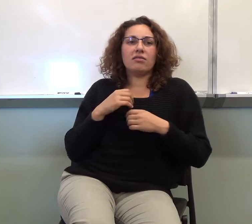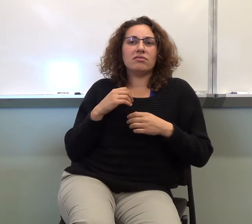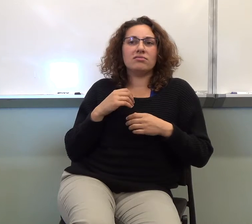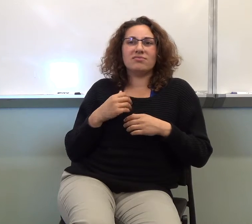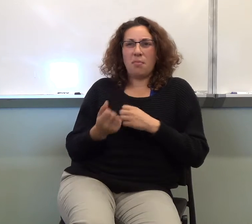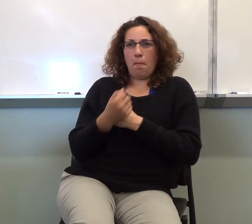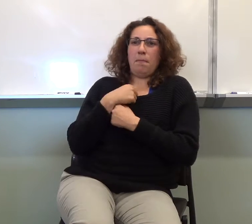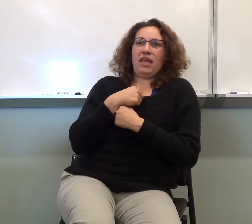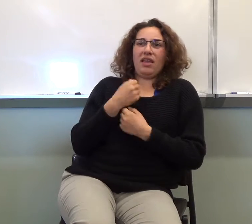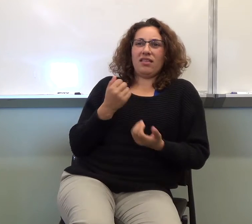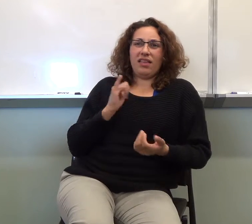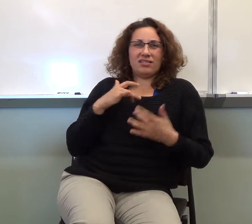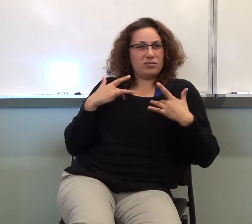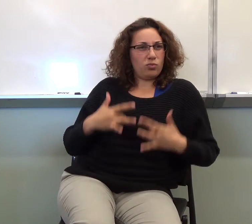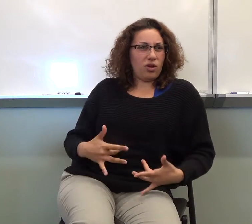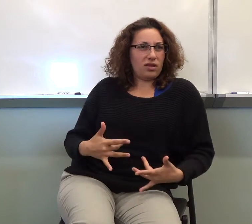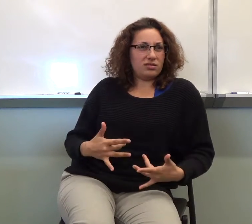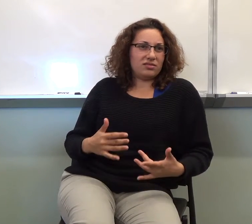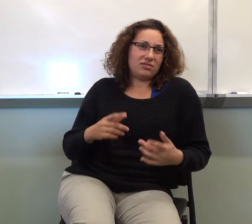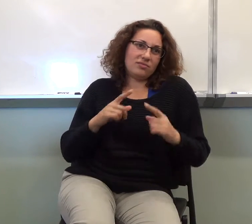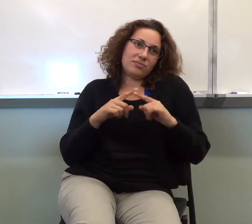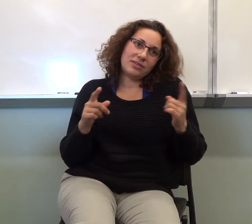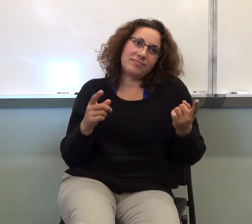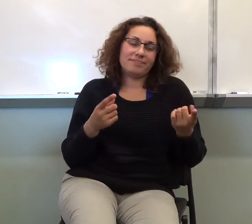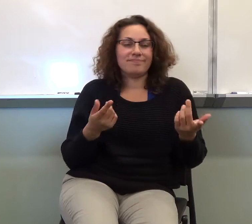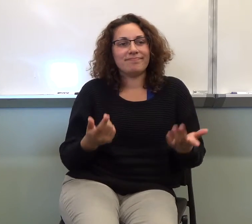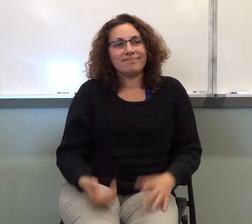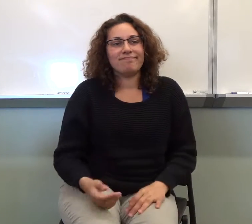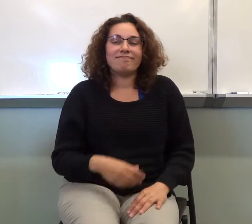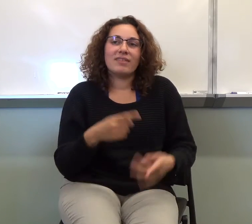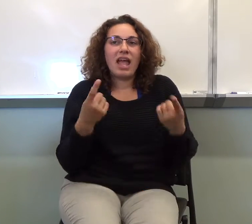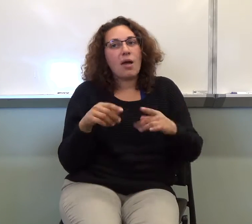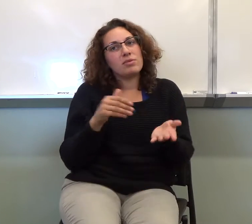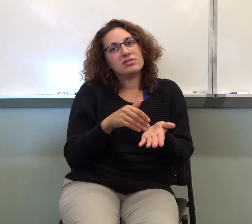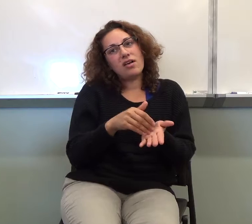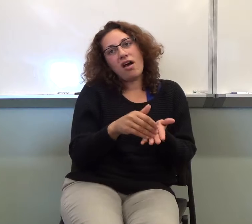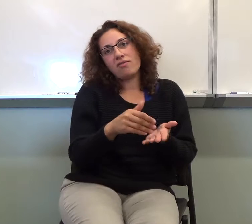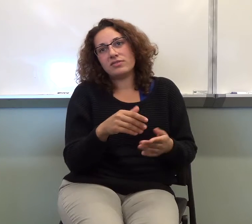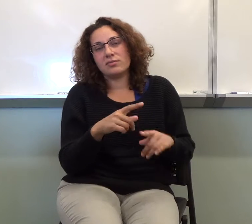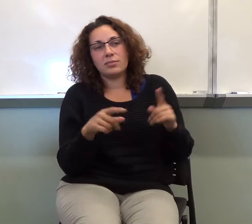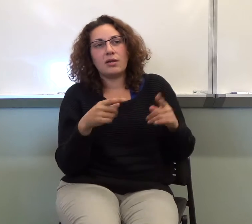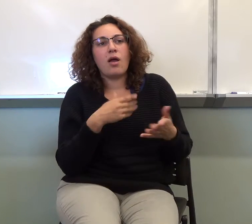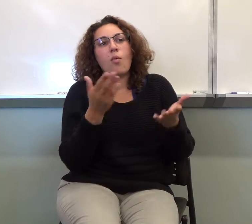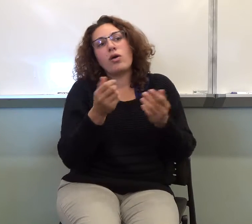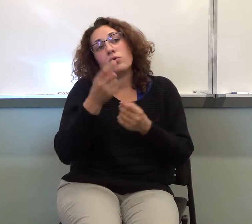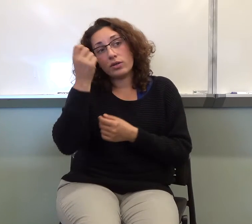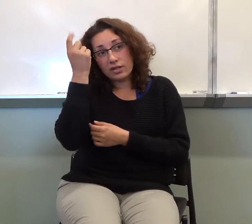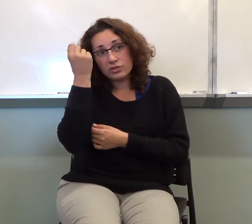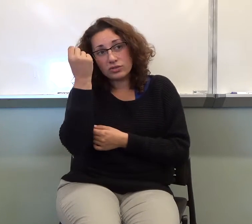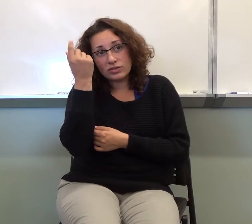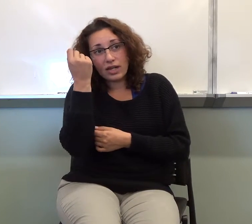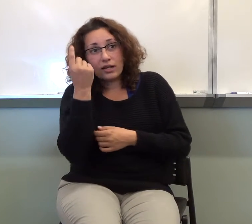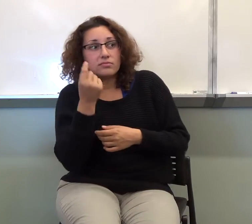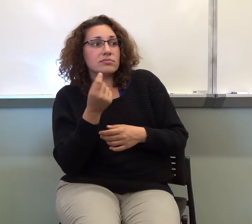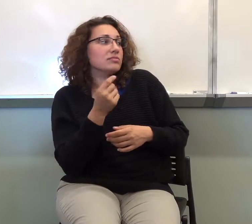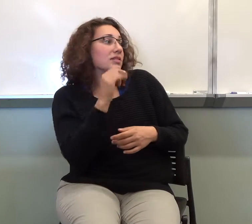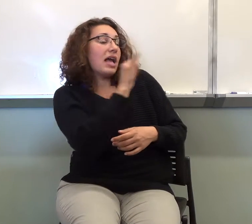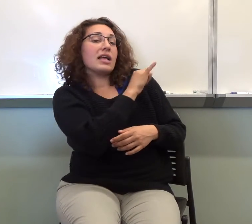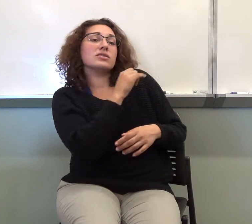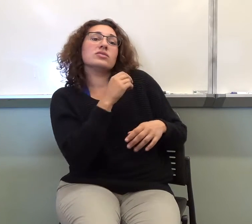of mathematics, and it happens all the time, unfortunately. I just want you to understand that. It only applies to huge